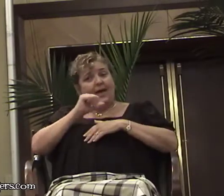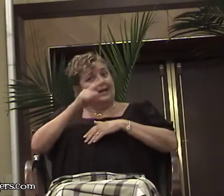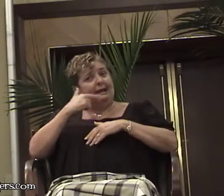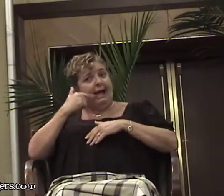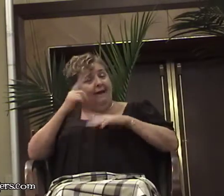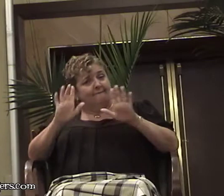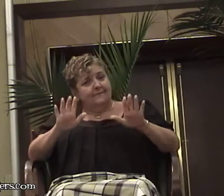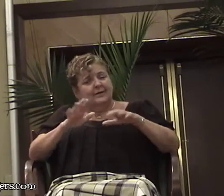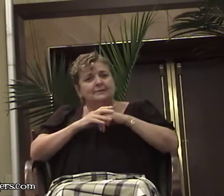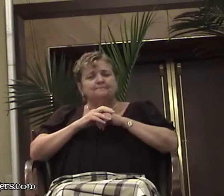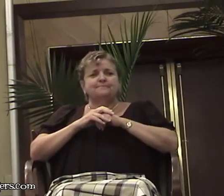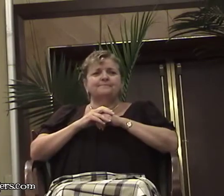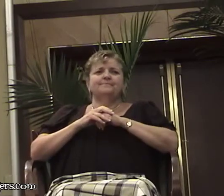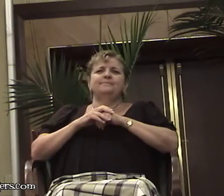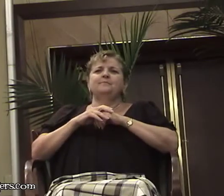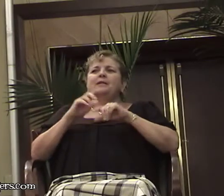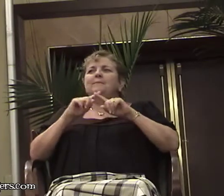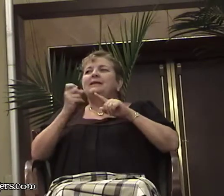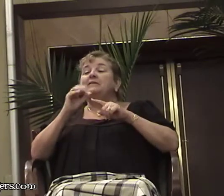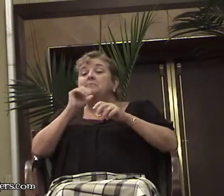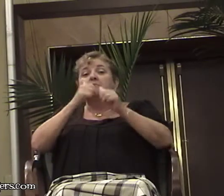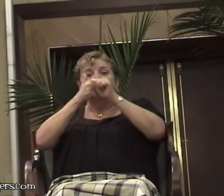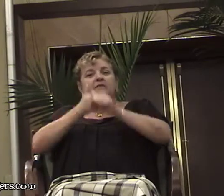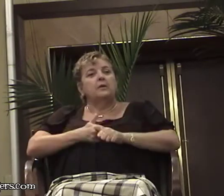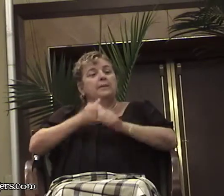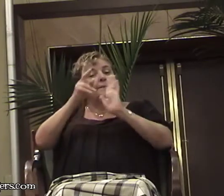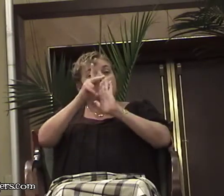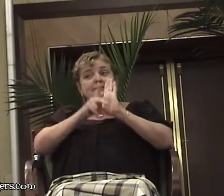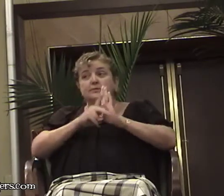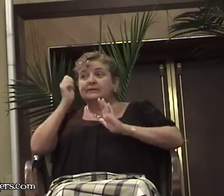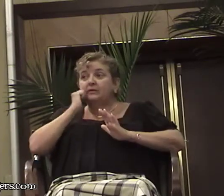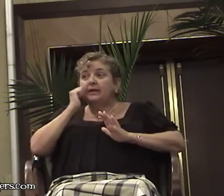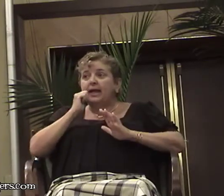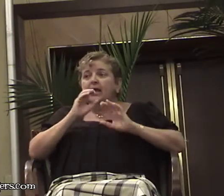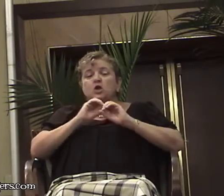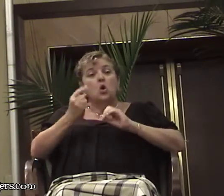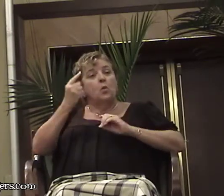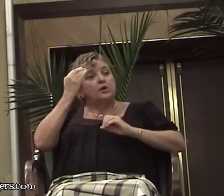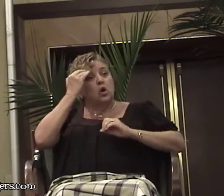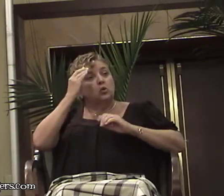guys, if I'm not practicing these principles on a daily basis, no one knows but me. That's not true either.